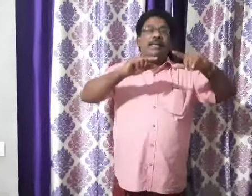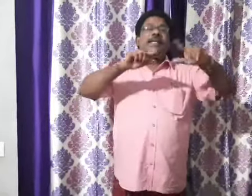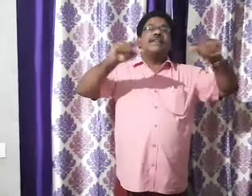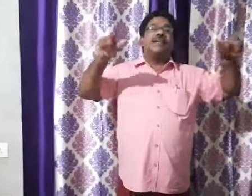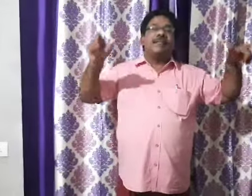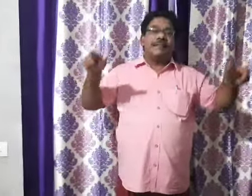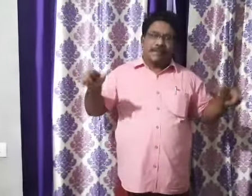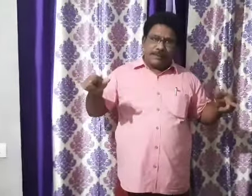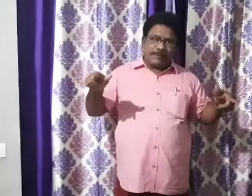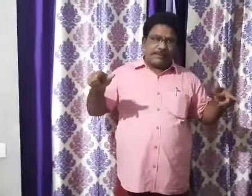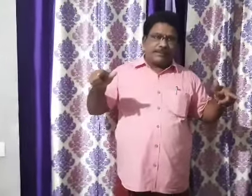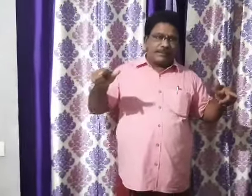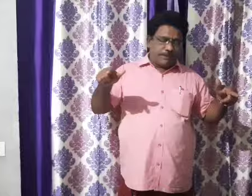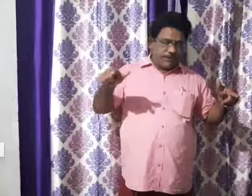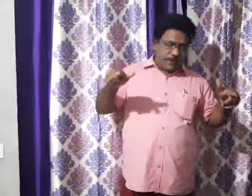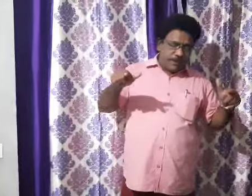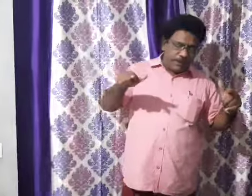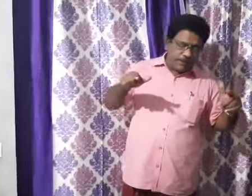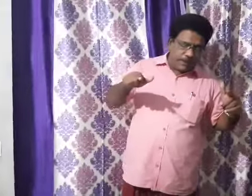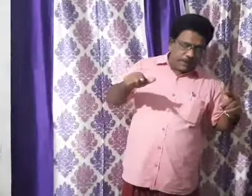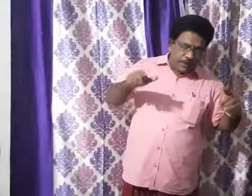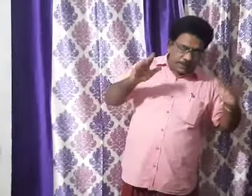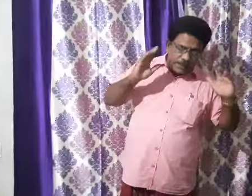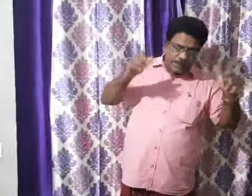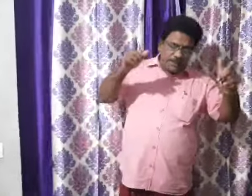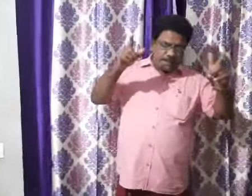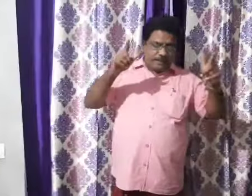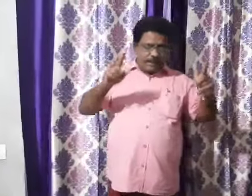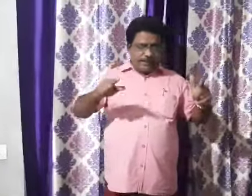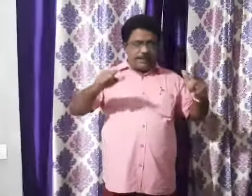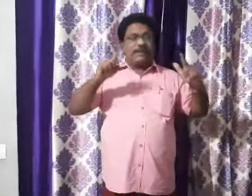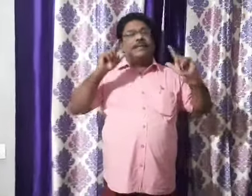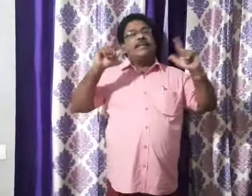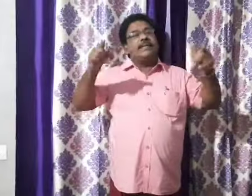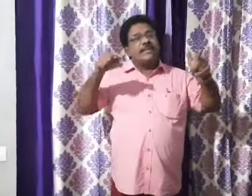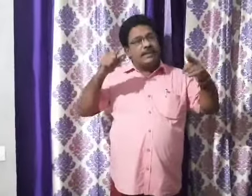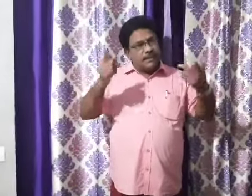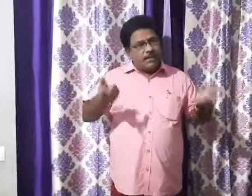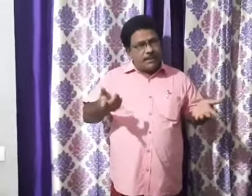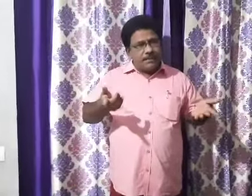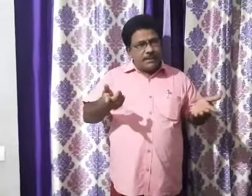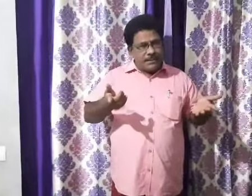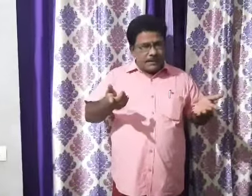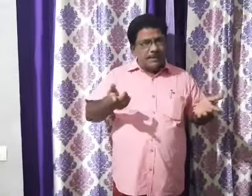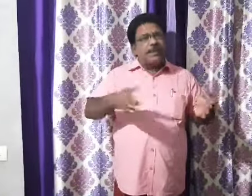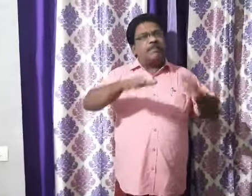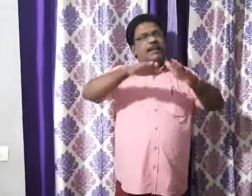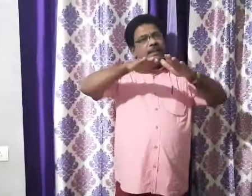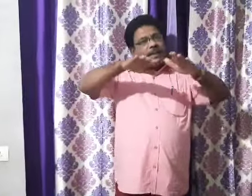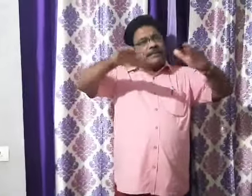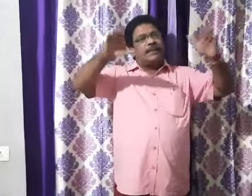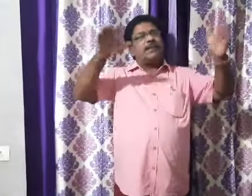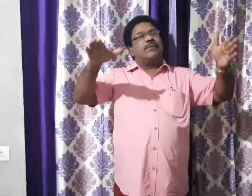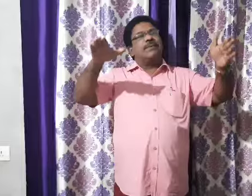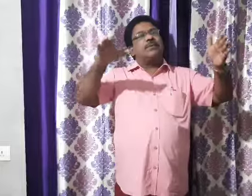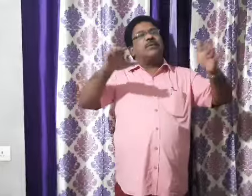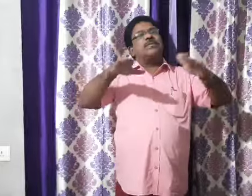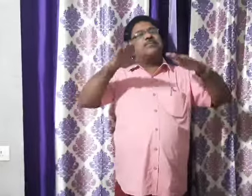in different sectors. Okay. There we have seen that at the initial stage of development, the primary sector was the most